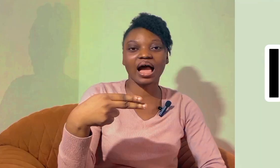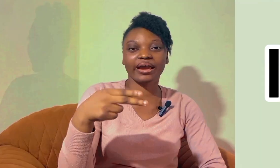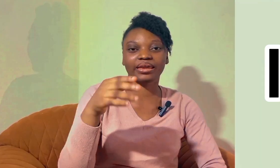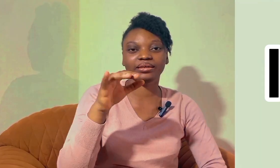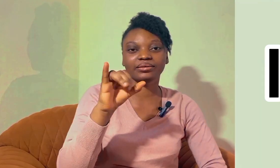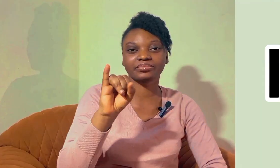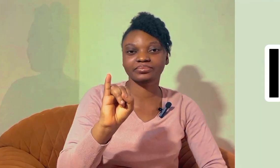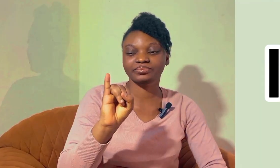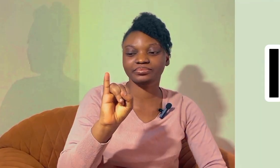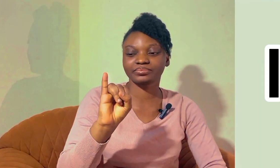I,